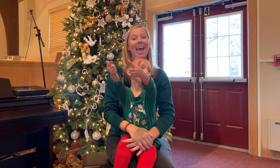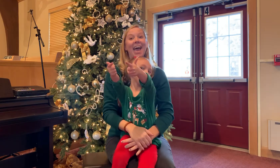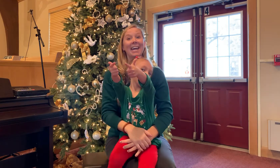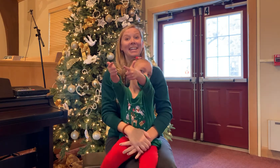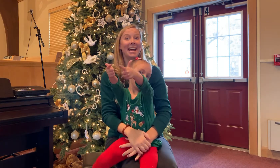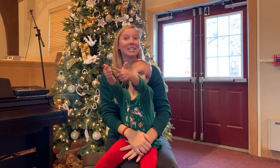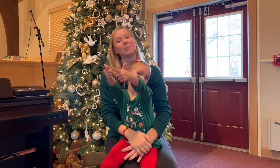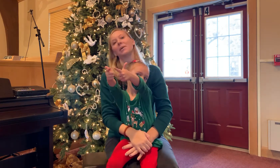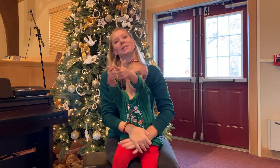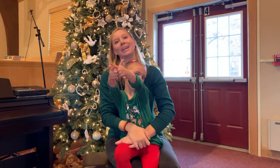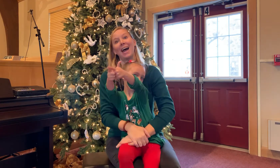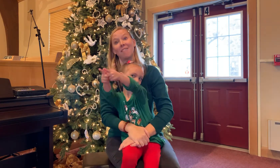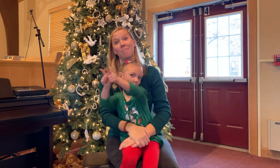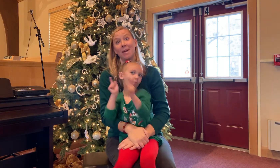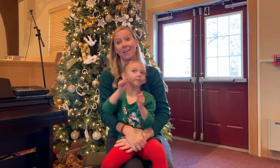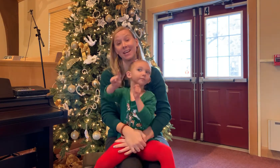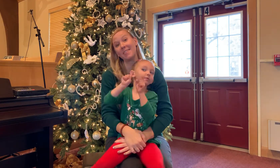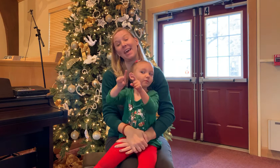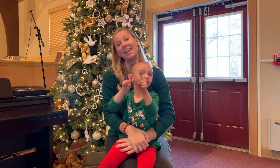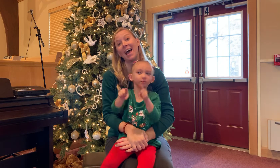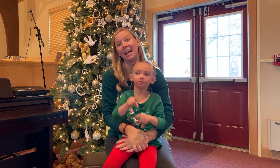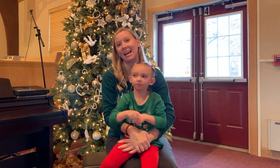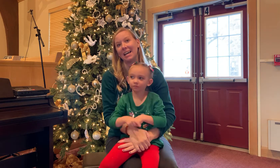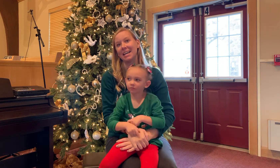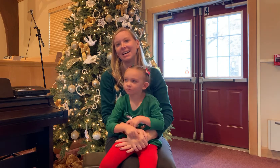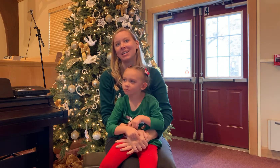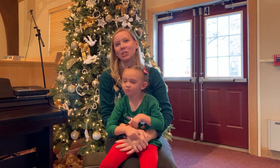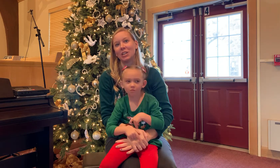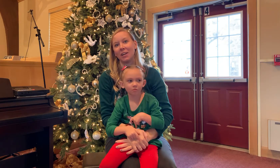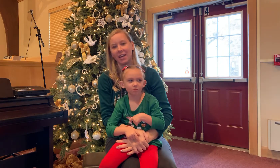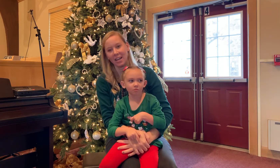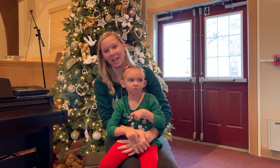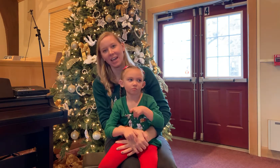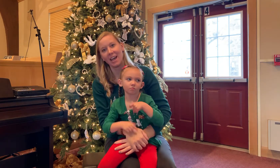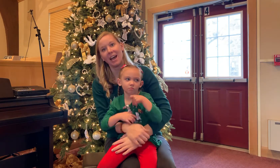And next we're going to have Meredith and Ella sharing